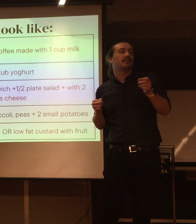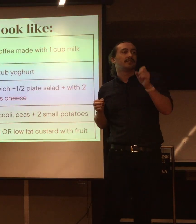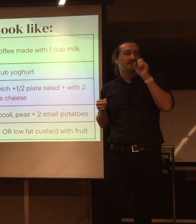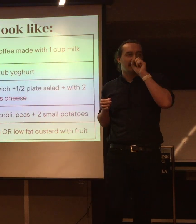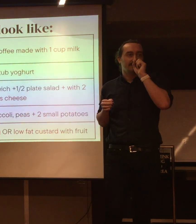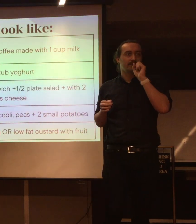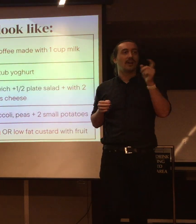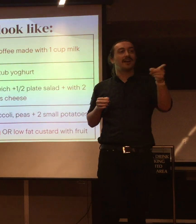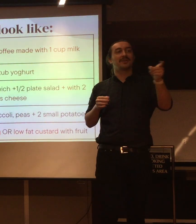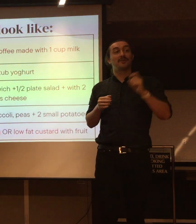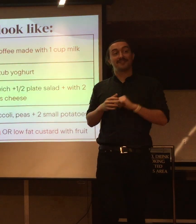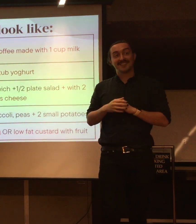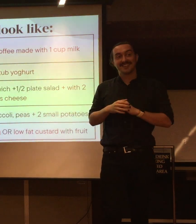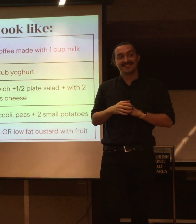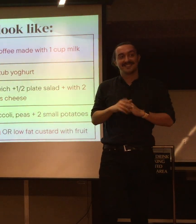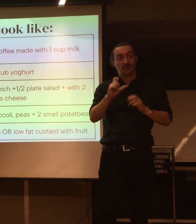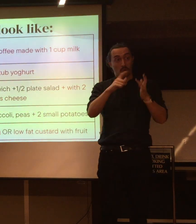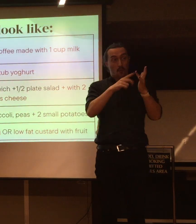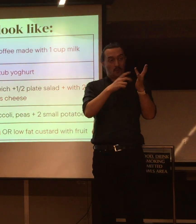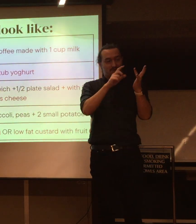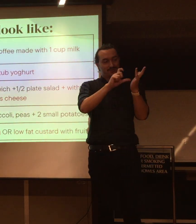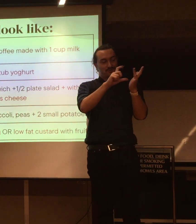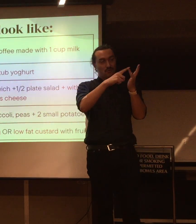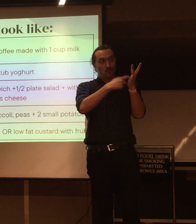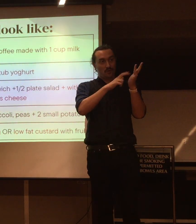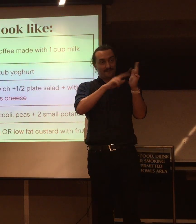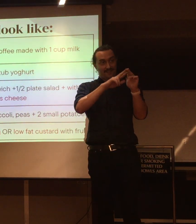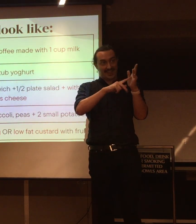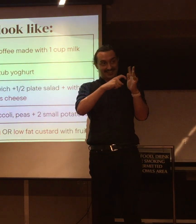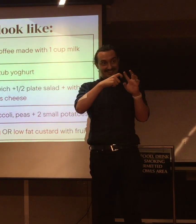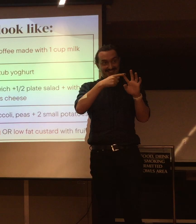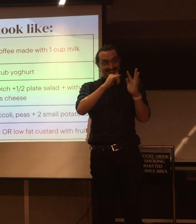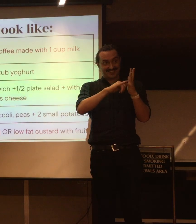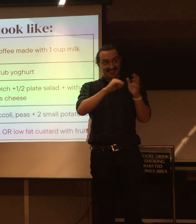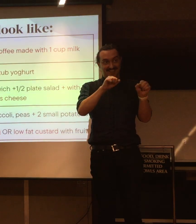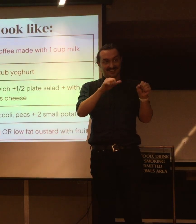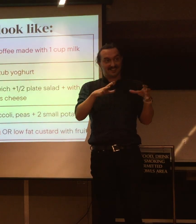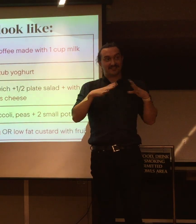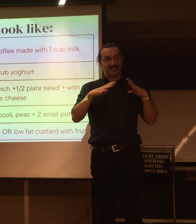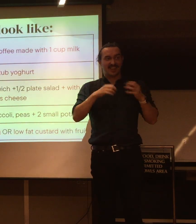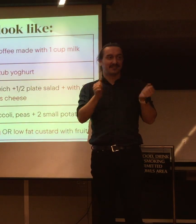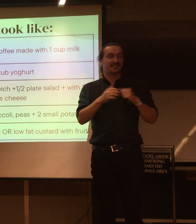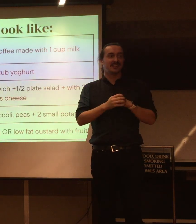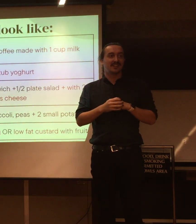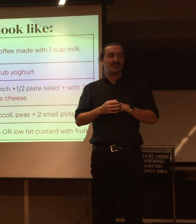with cornflakes. Yeah, with cornflakes. Yeah. Yeah, that's perfectly fine.